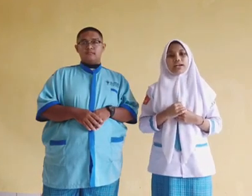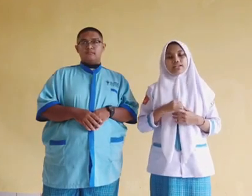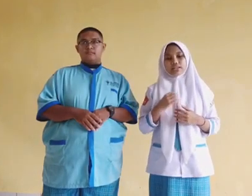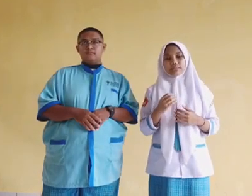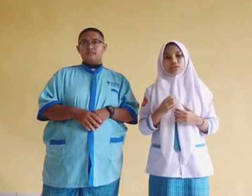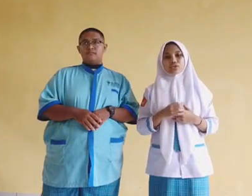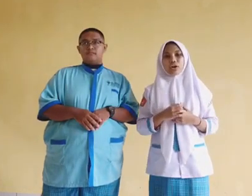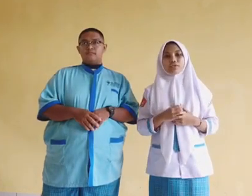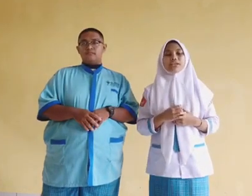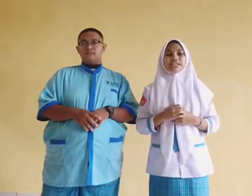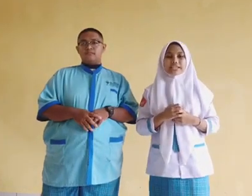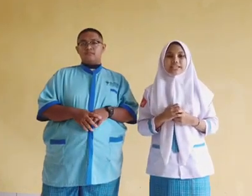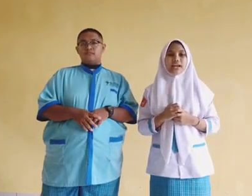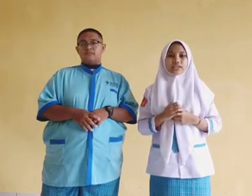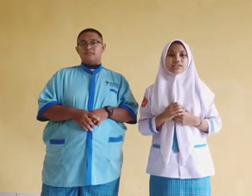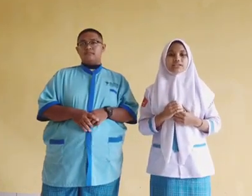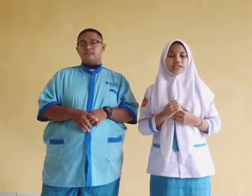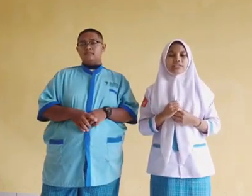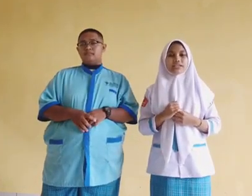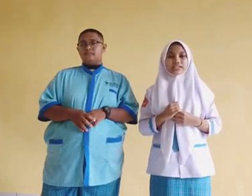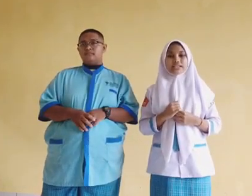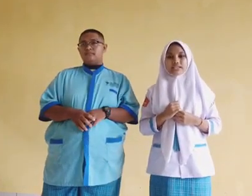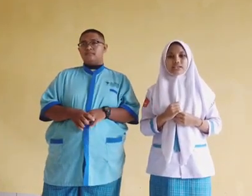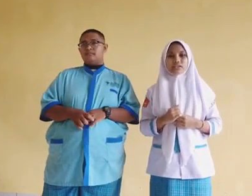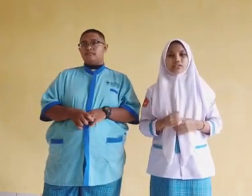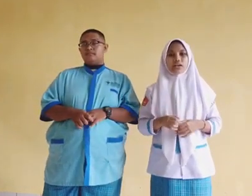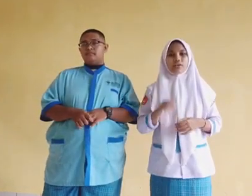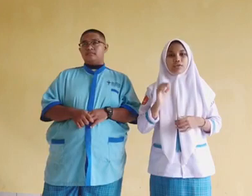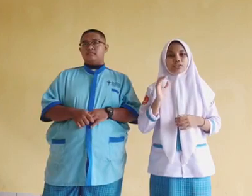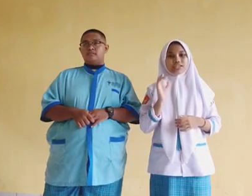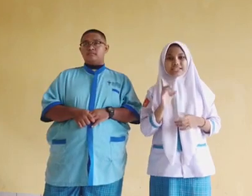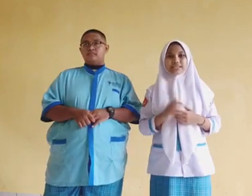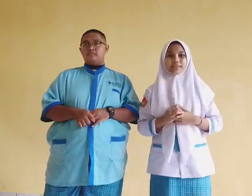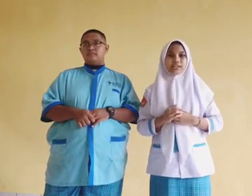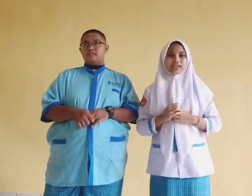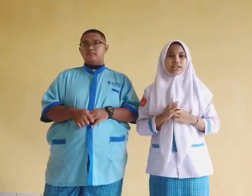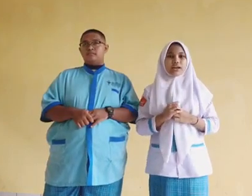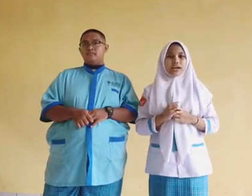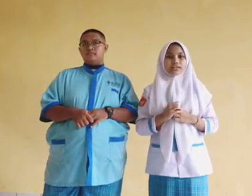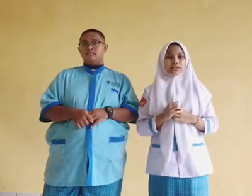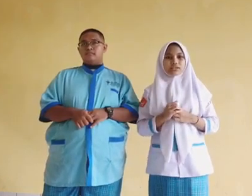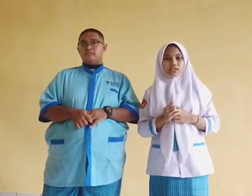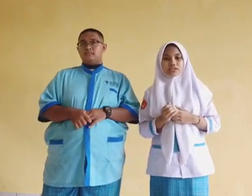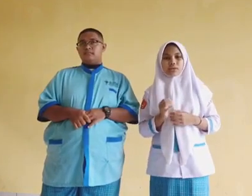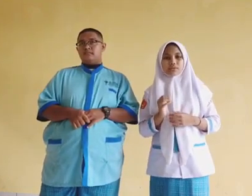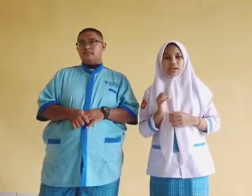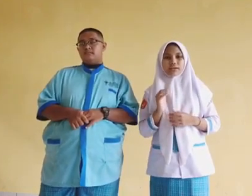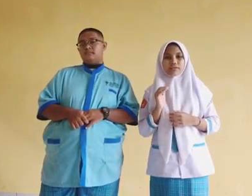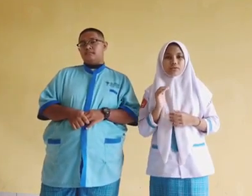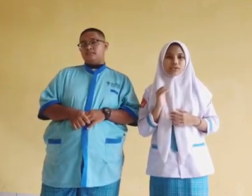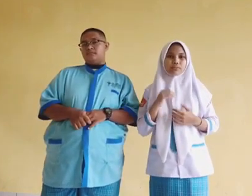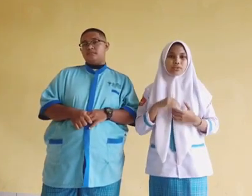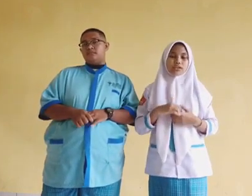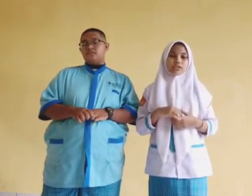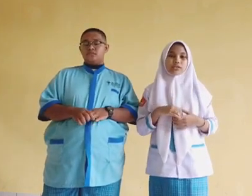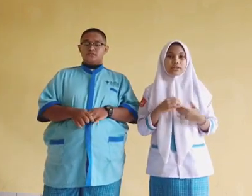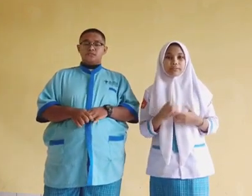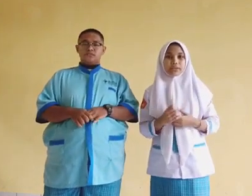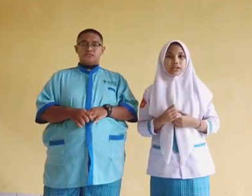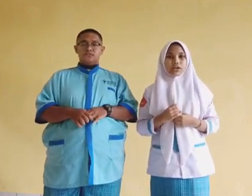the temperature of 1600 degrees Celsius for 60 minutes. And the results of timing was put in the chamber